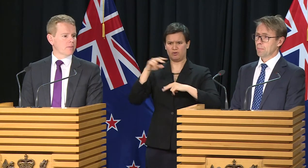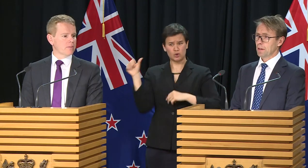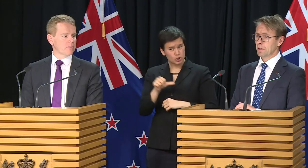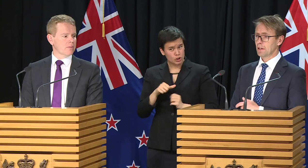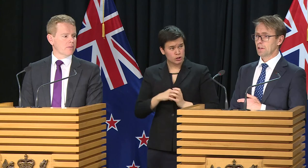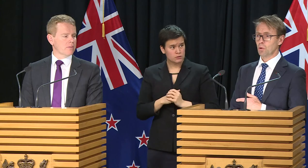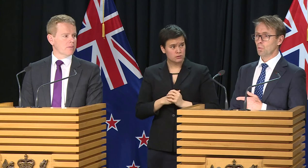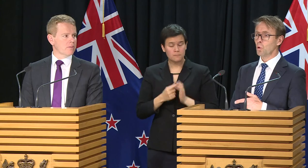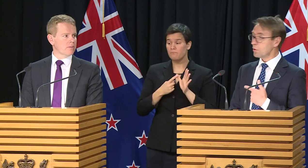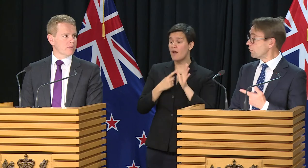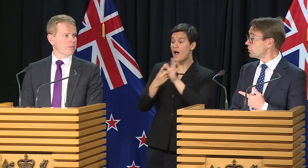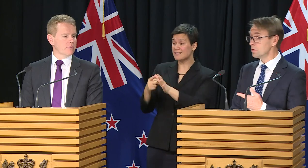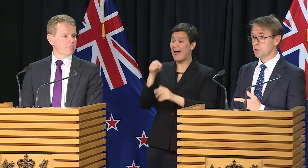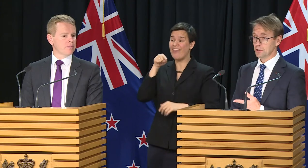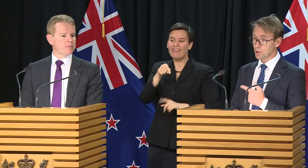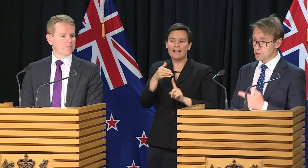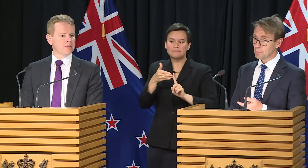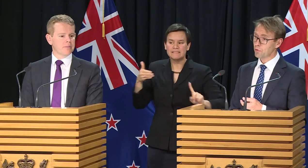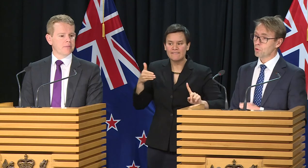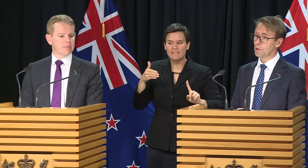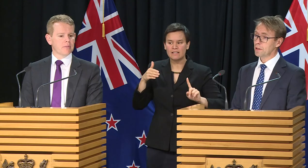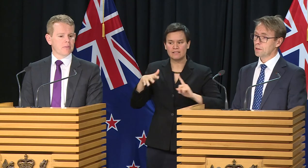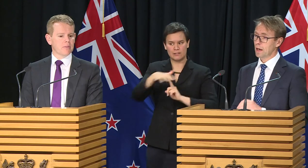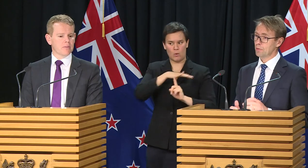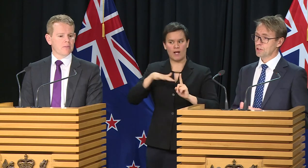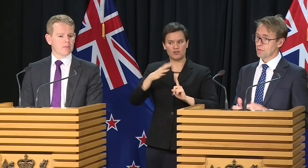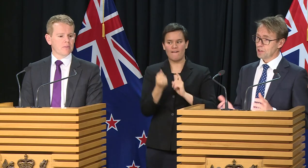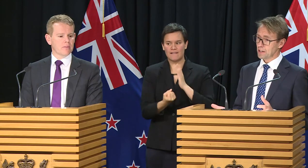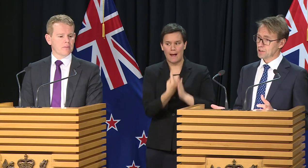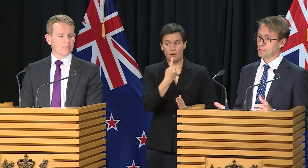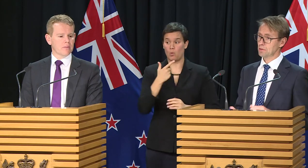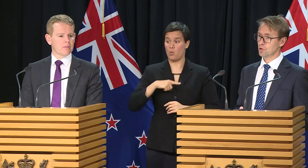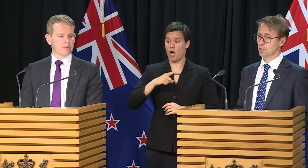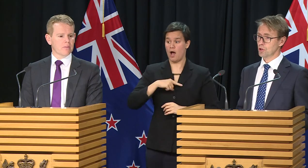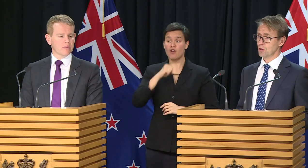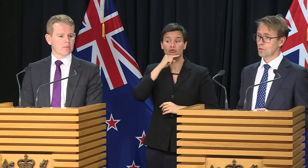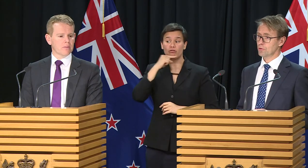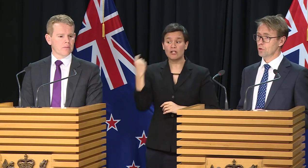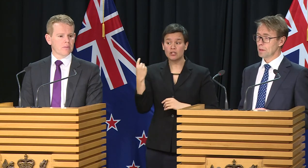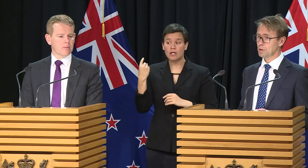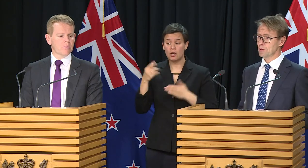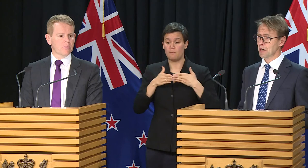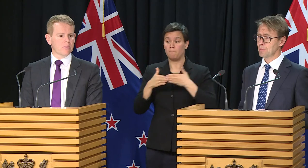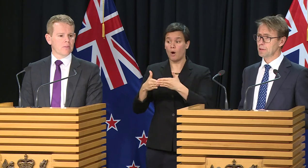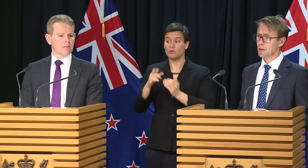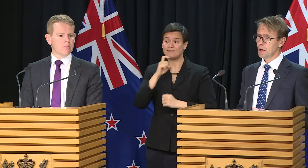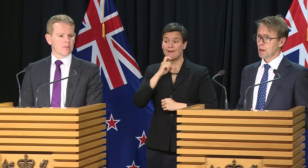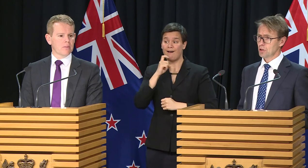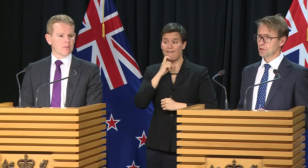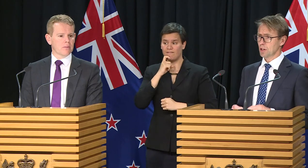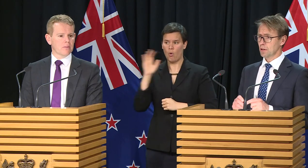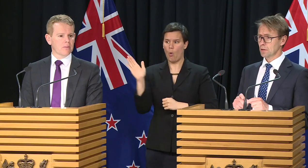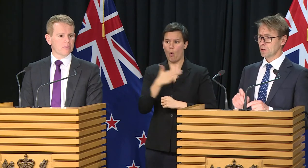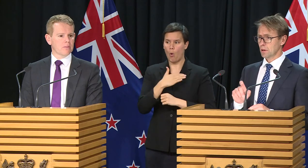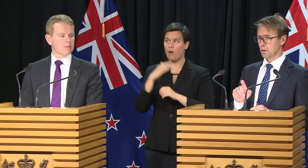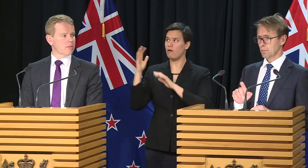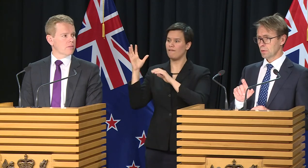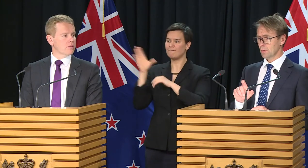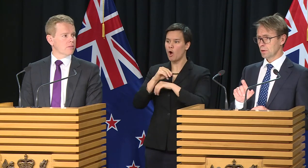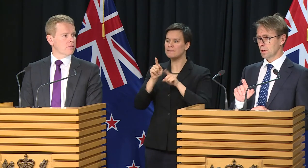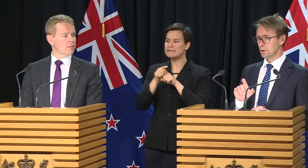It is something that will be reviewed, certainly before we receive the next tranche of crew members who come in. I should say